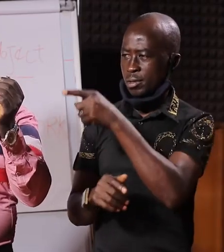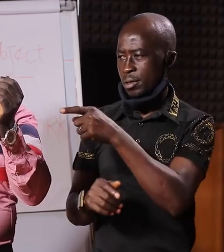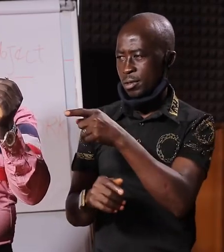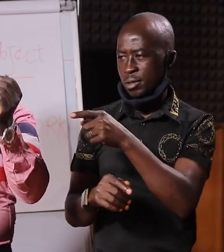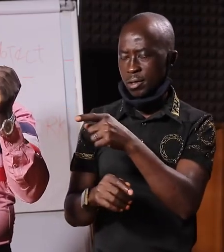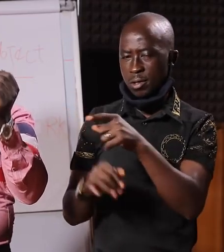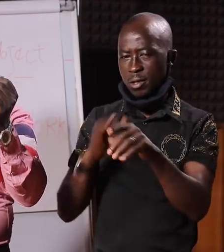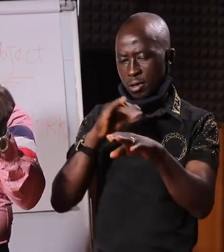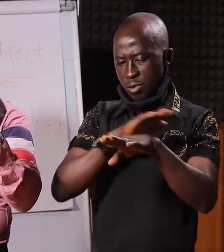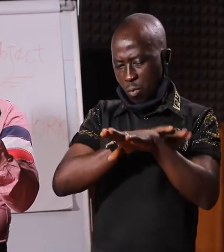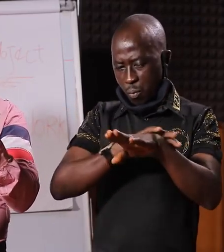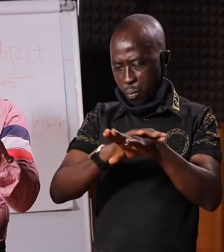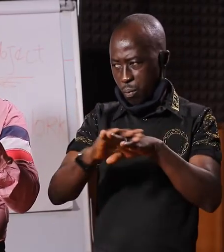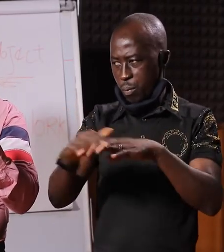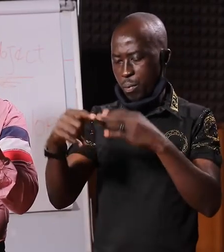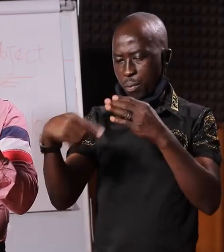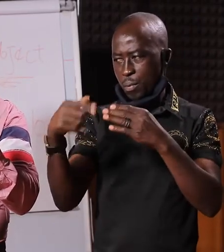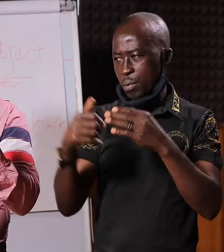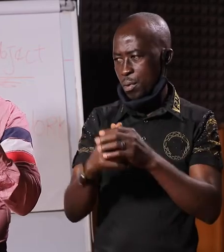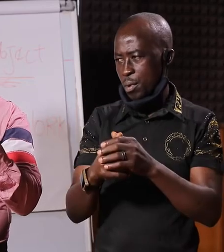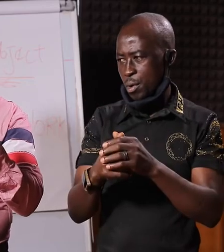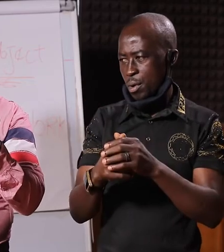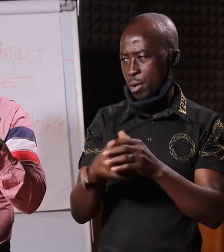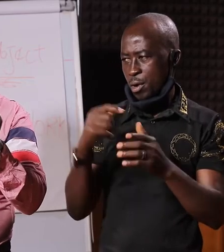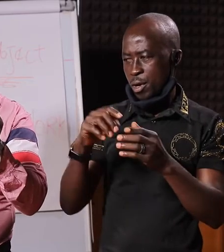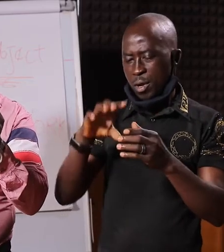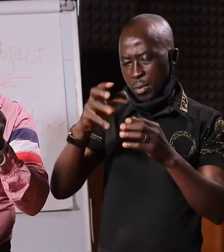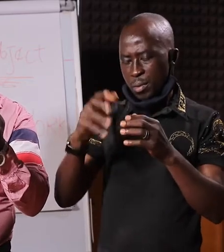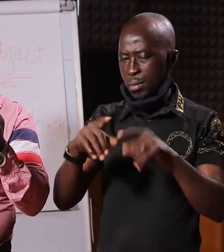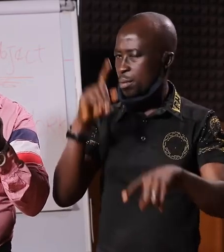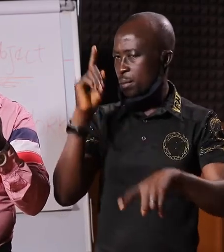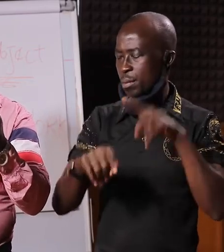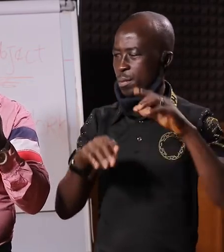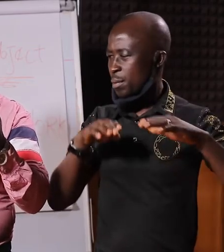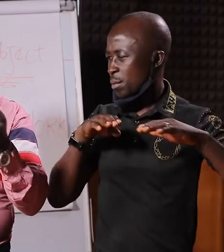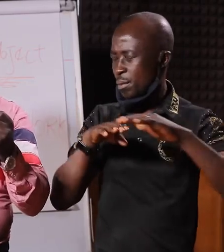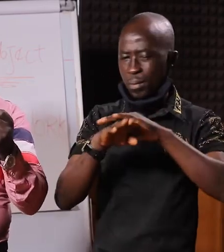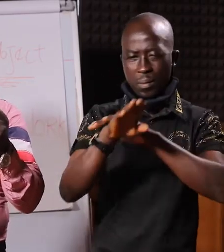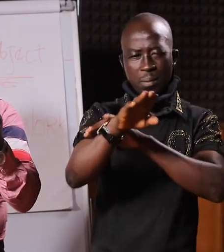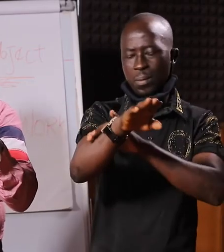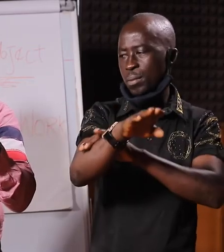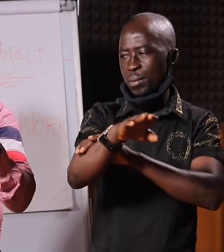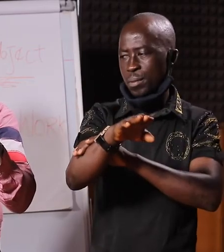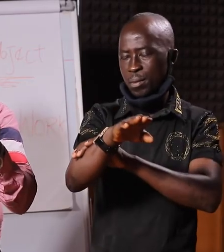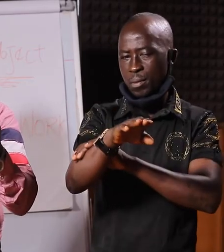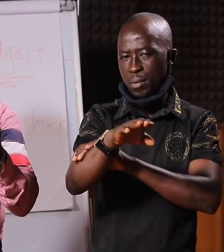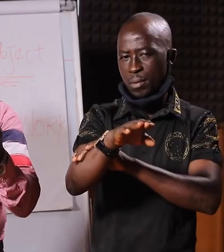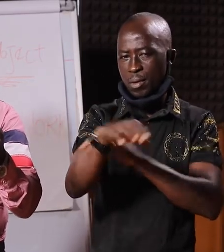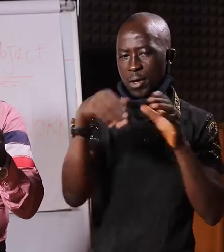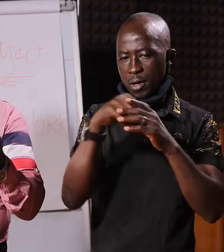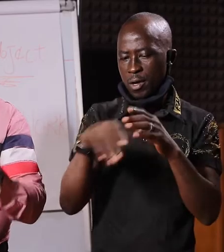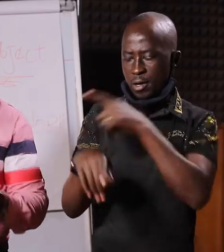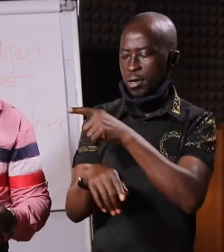my left is a smooth thread, the bolt cannot go into the soft